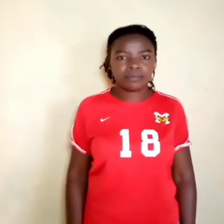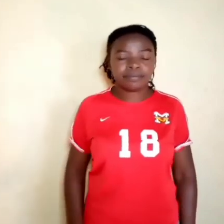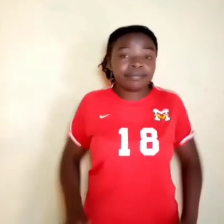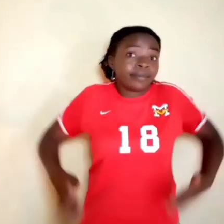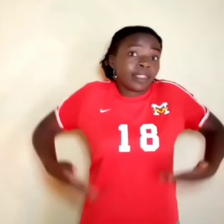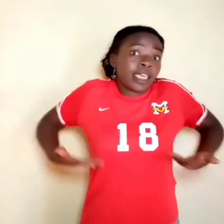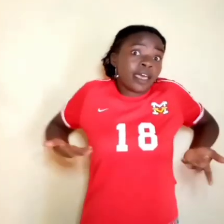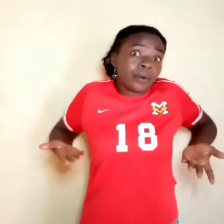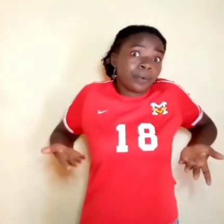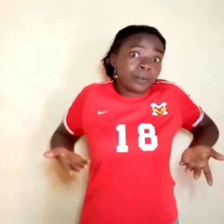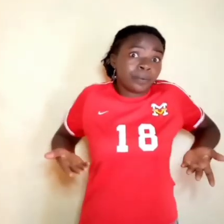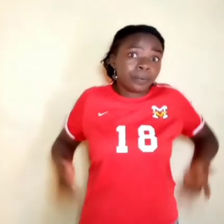How.